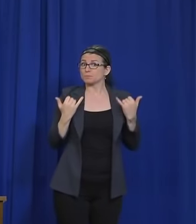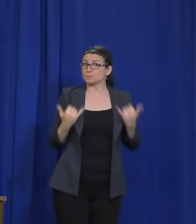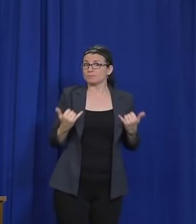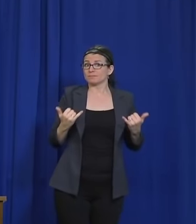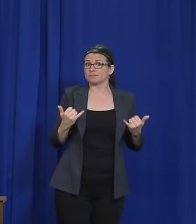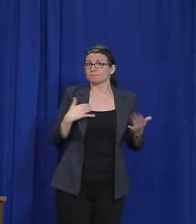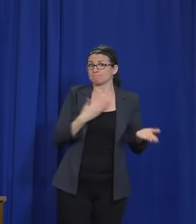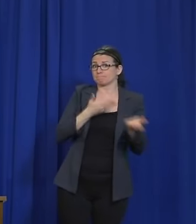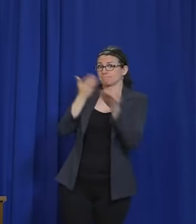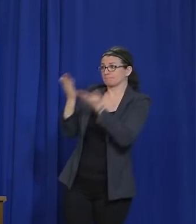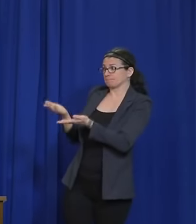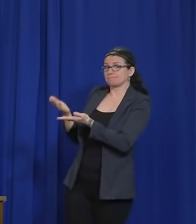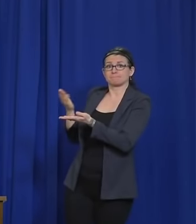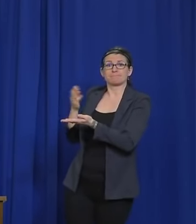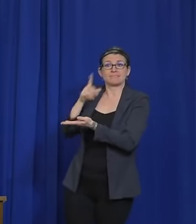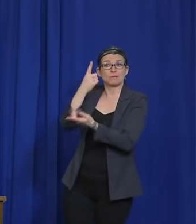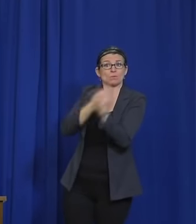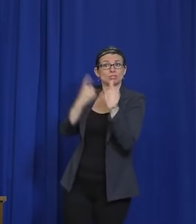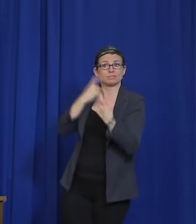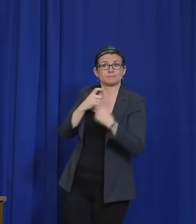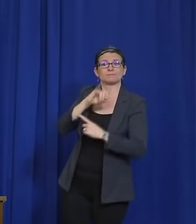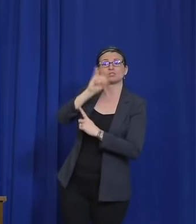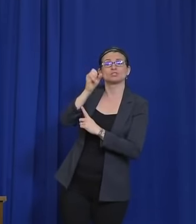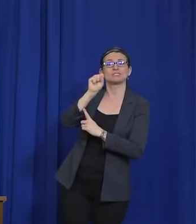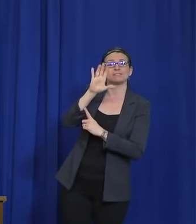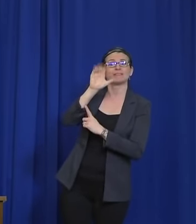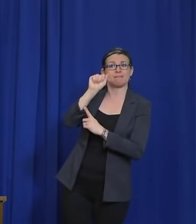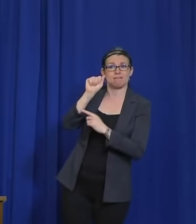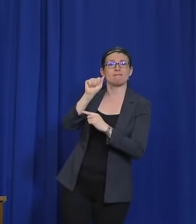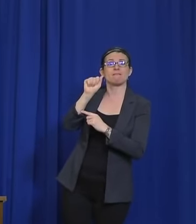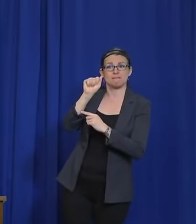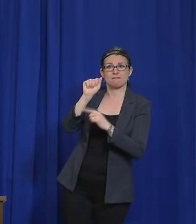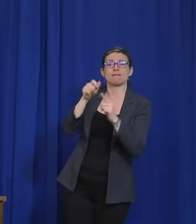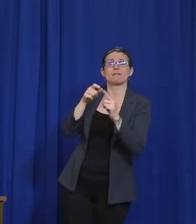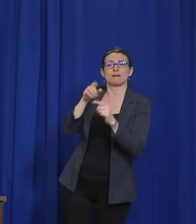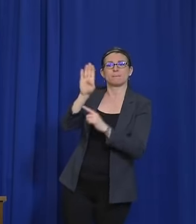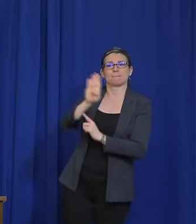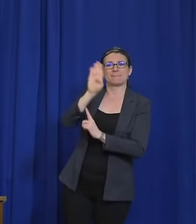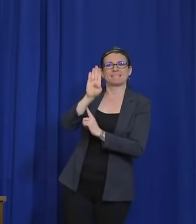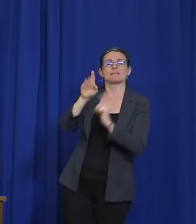first coming from Jessica Piper from the Bangor Daily News. Jessica.